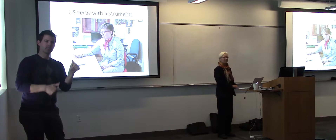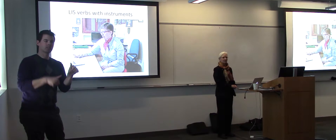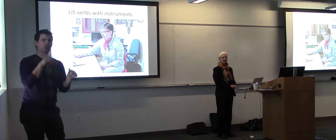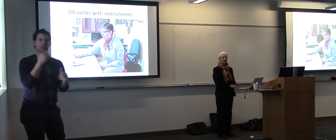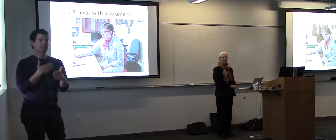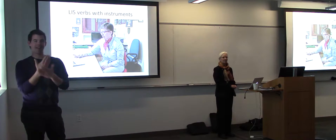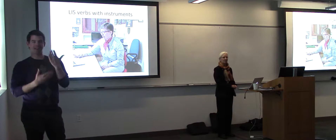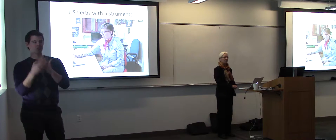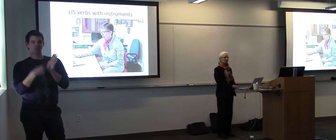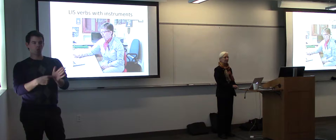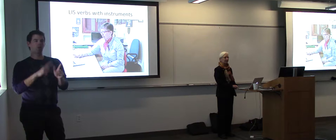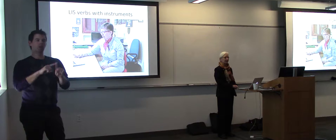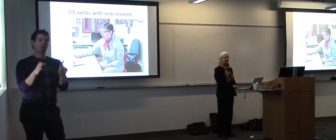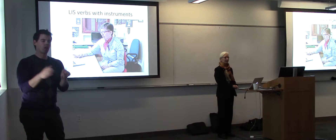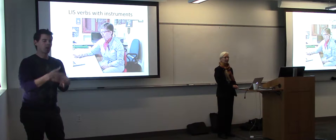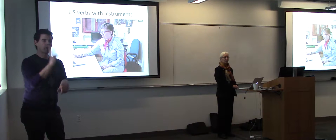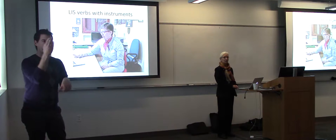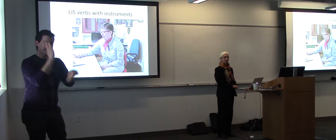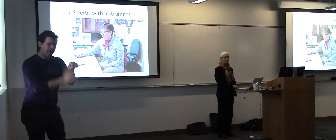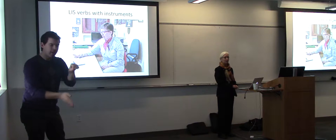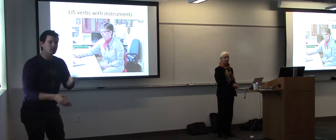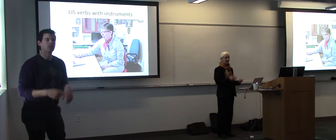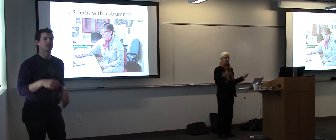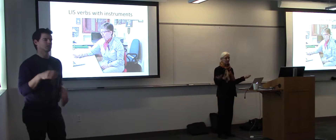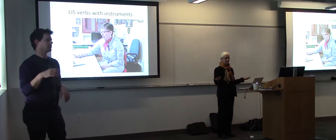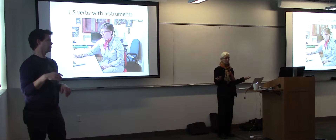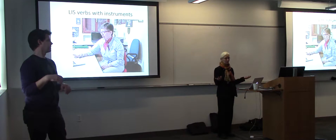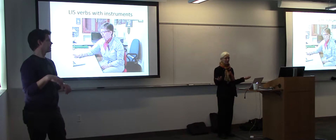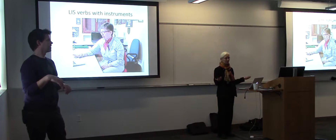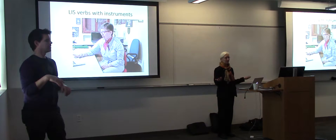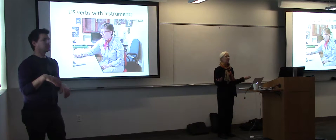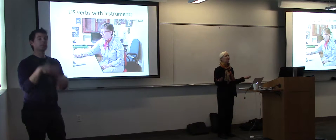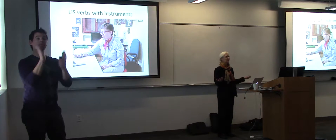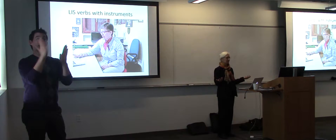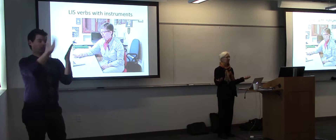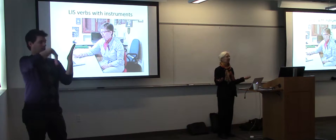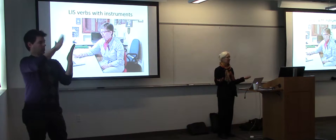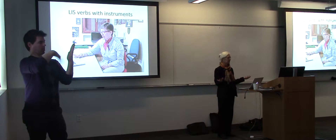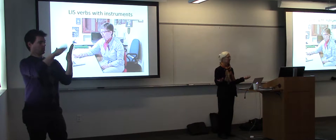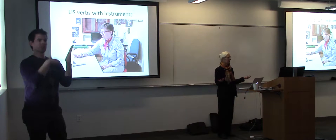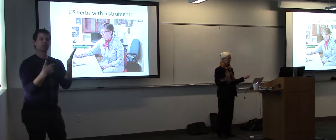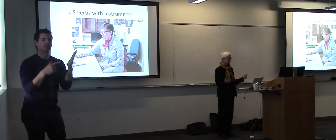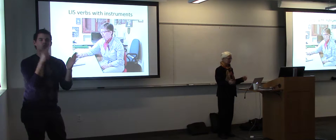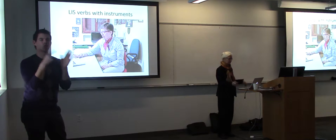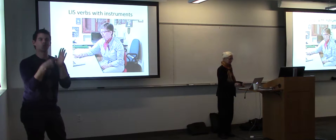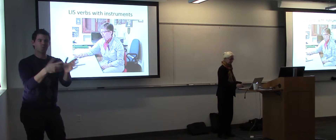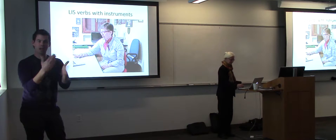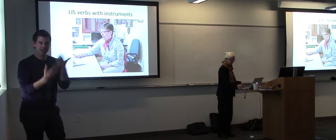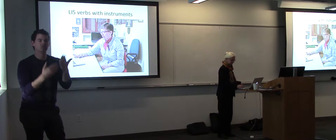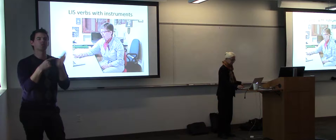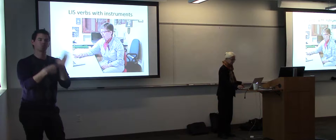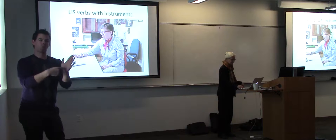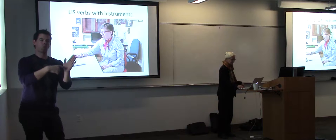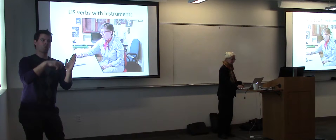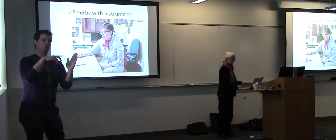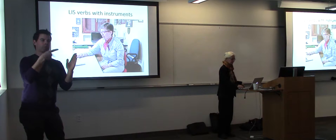So these are forms that you, in ASL or BSL, you would see handling handshakes.